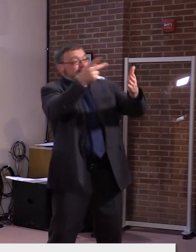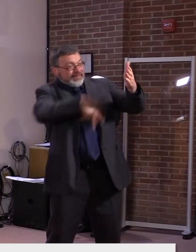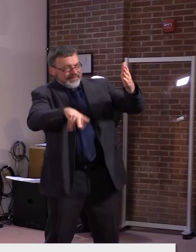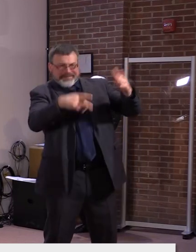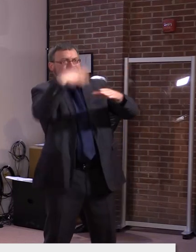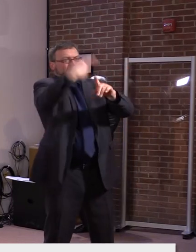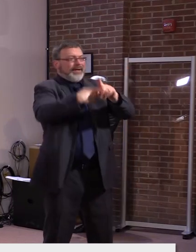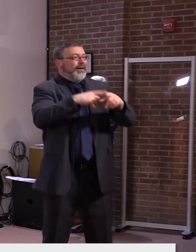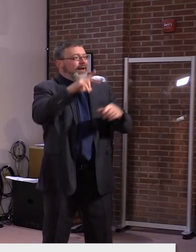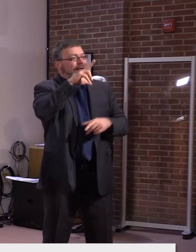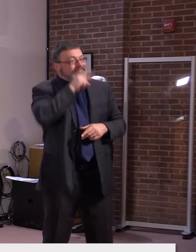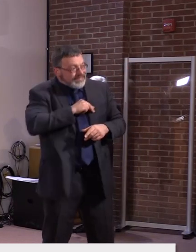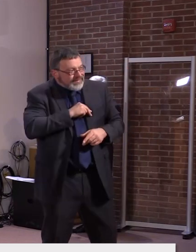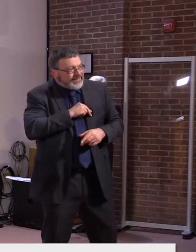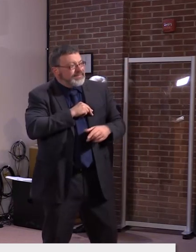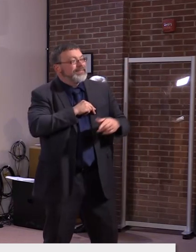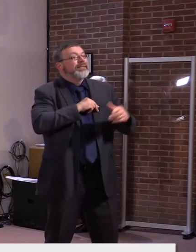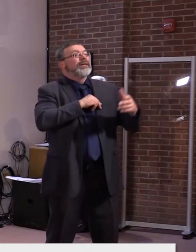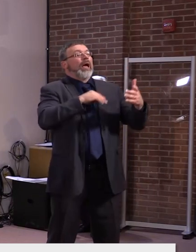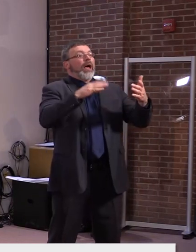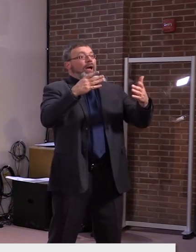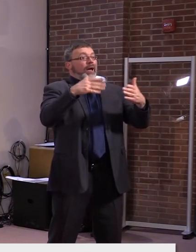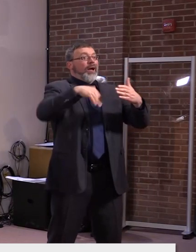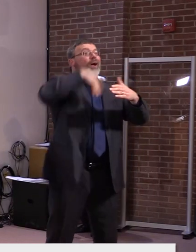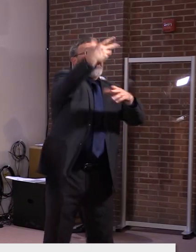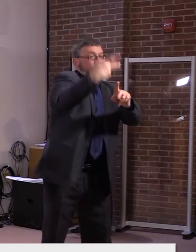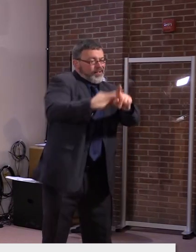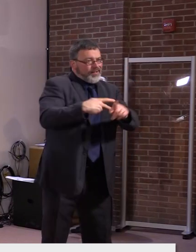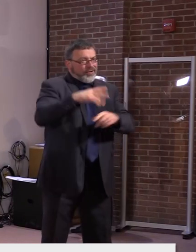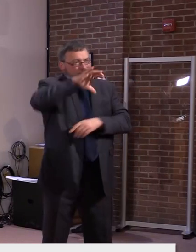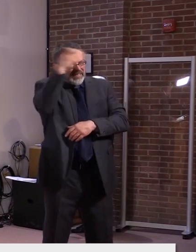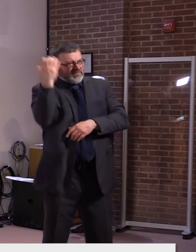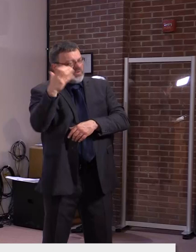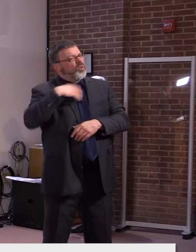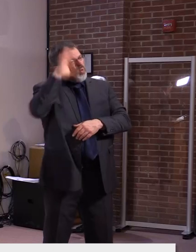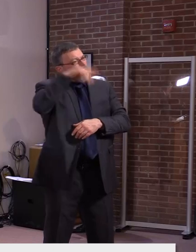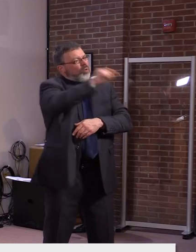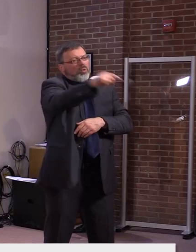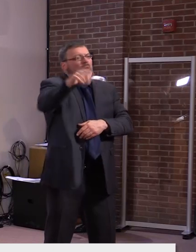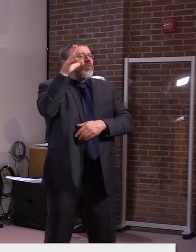gathering and traveling. So we think it's prudent to wait on the implementation of a